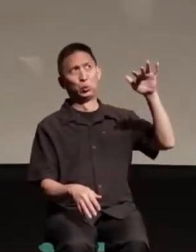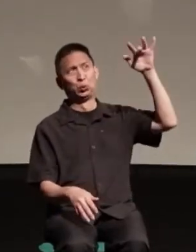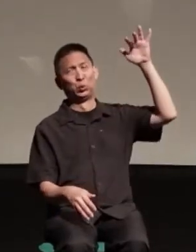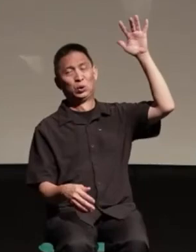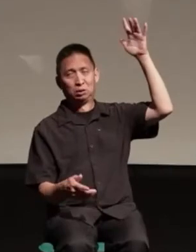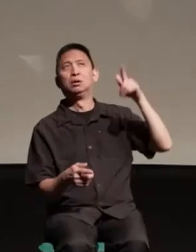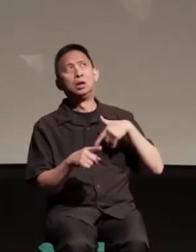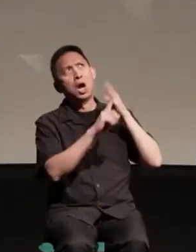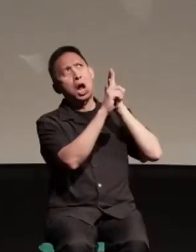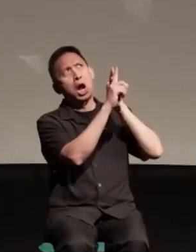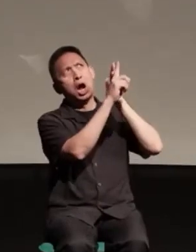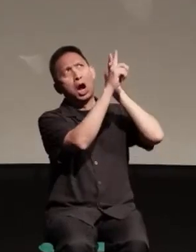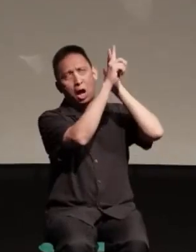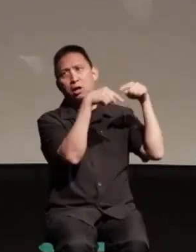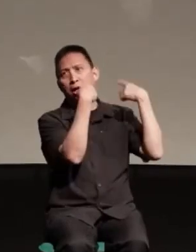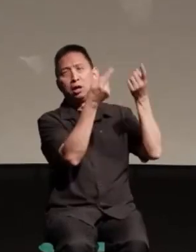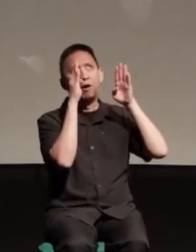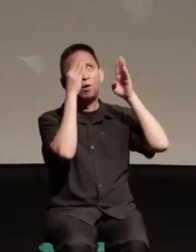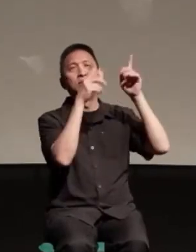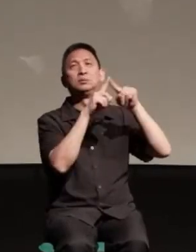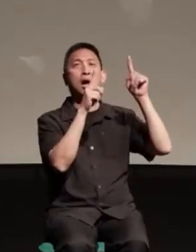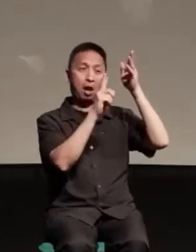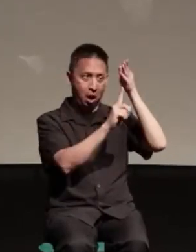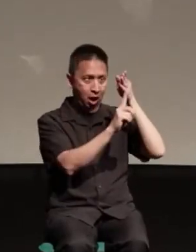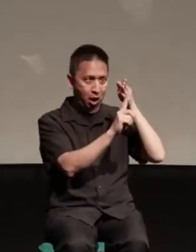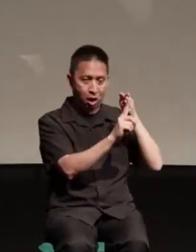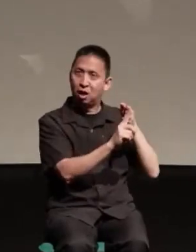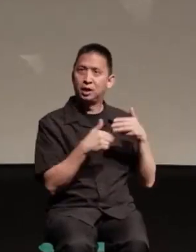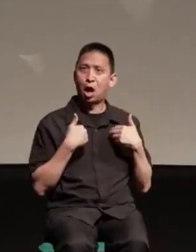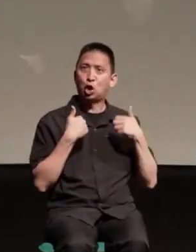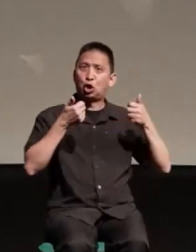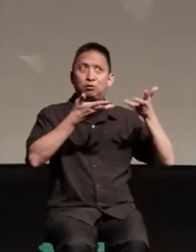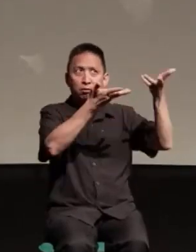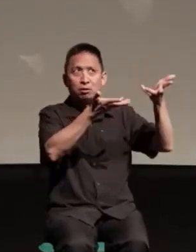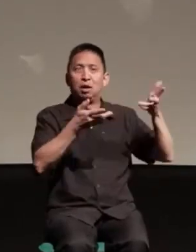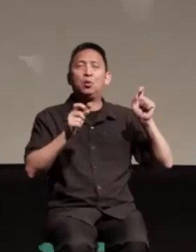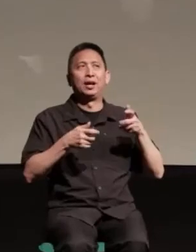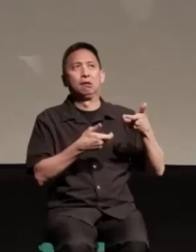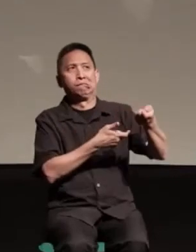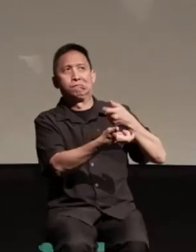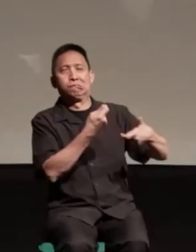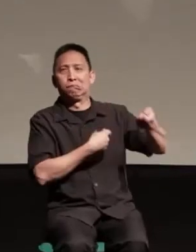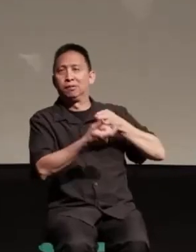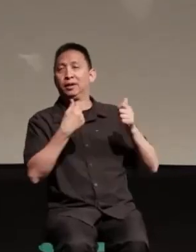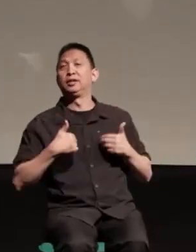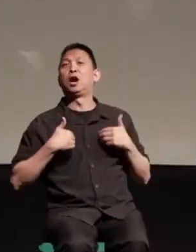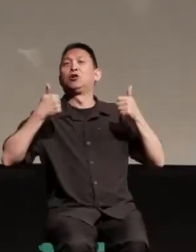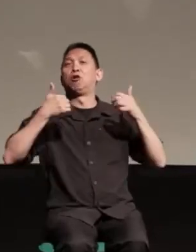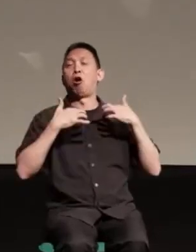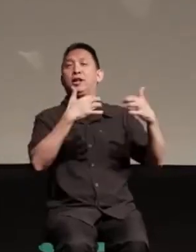have been the primary focus, but we really have to start cultivating new audiences if we want public media to continue to be